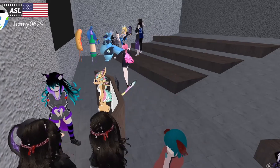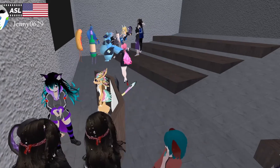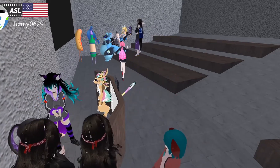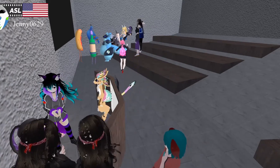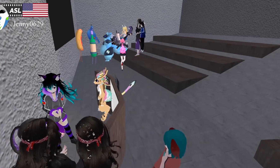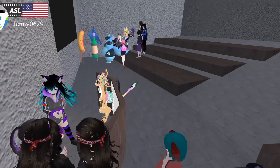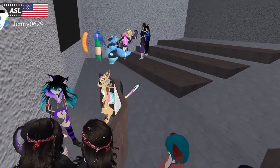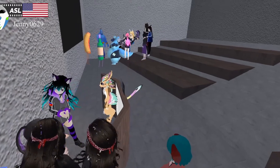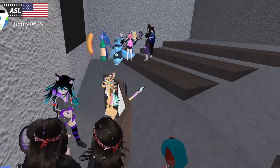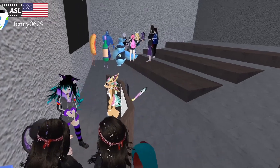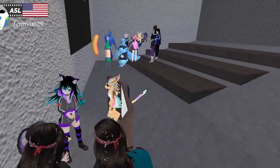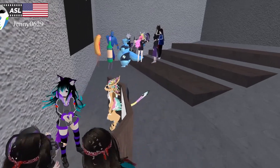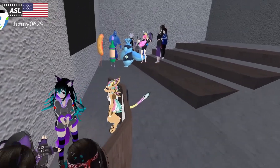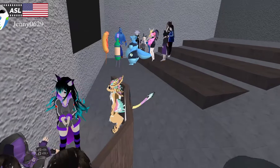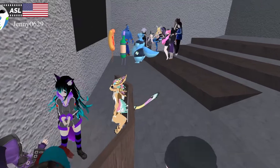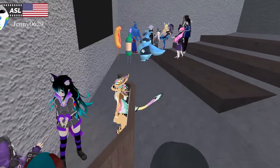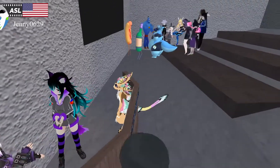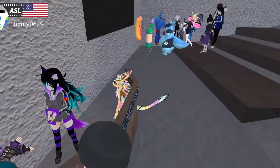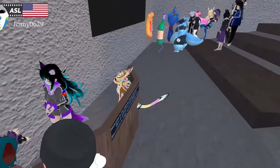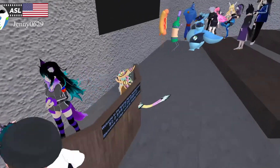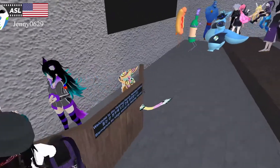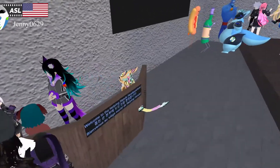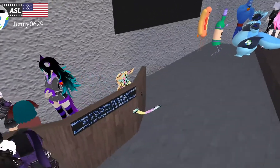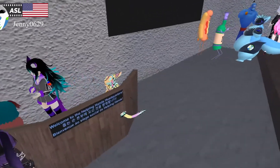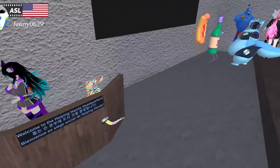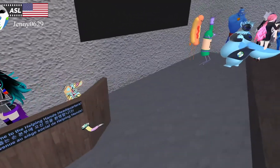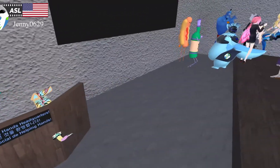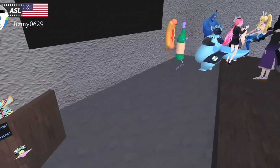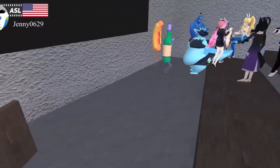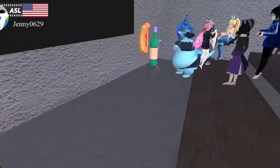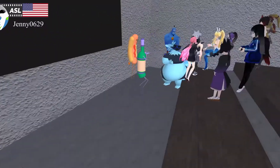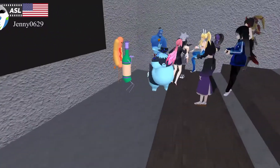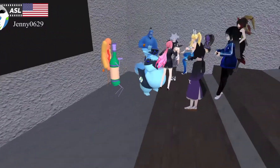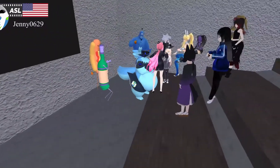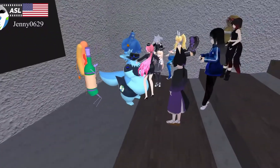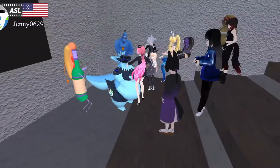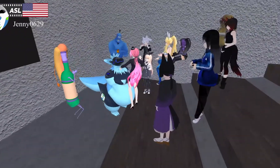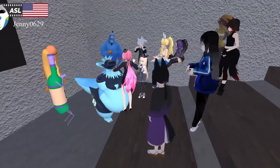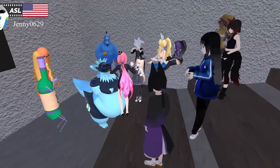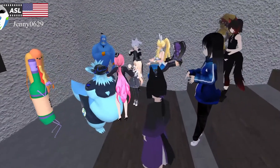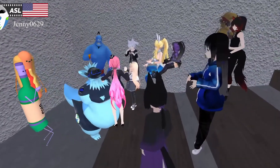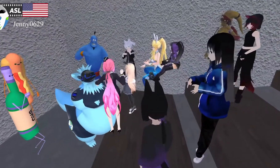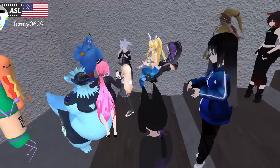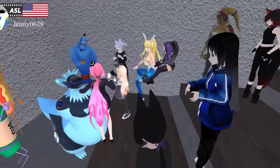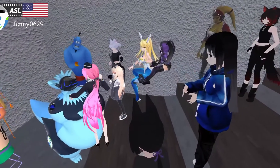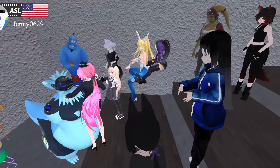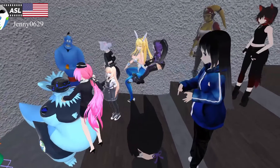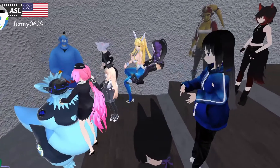Well, if we're trying to establish the cake, we could have a few people How you doing? decorating How you it feeling? before she comes in, and then What's the putting game it plan? away Doing good. while Okay. everyone